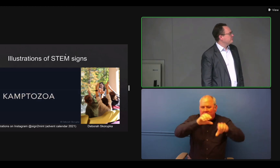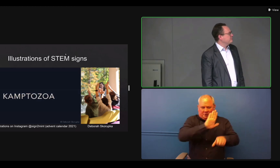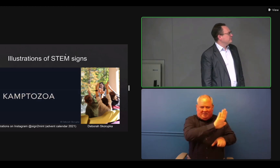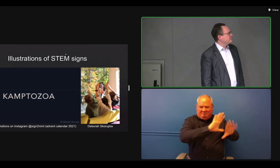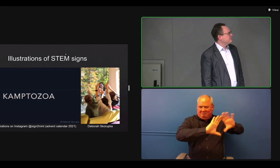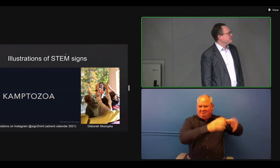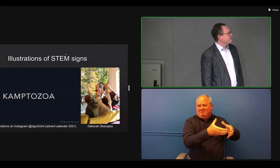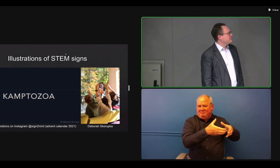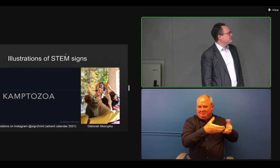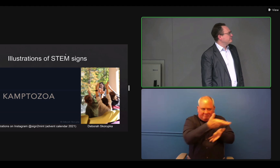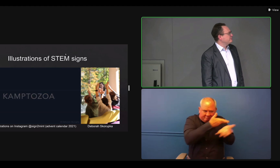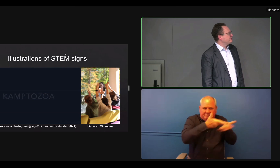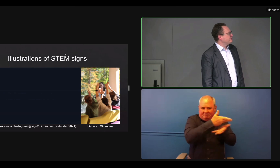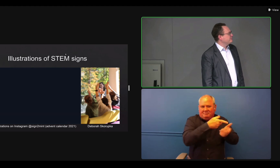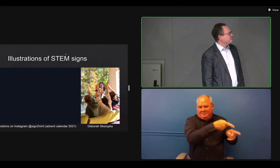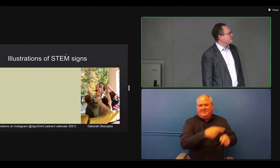This is one for biologists.